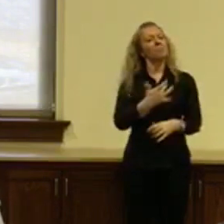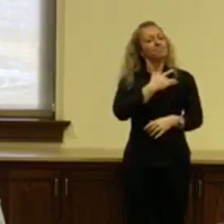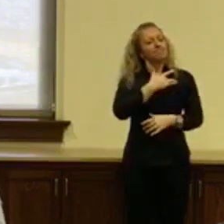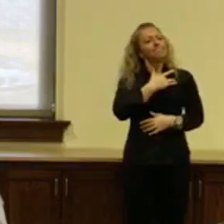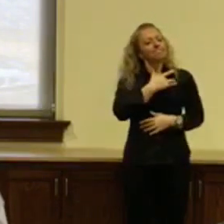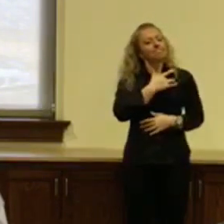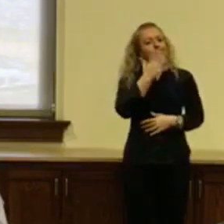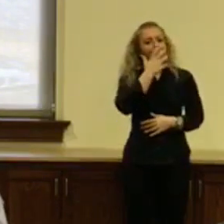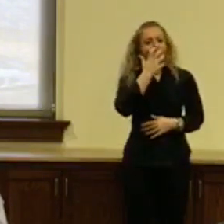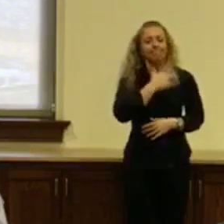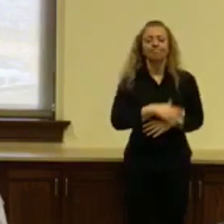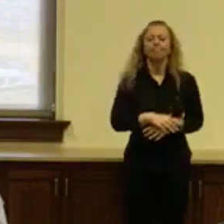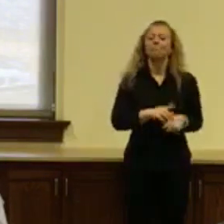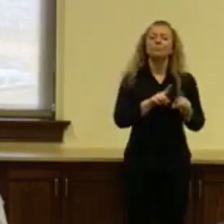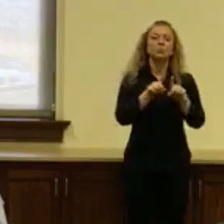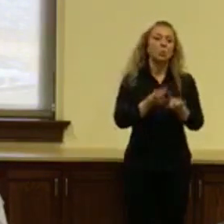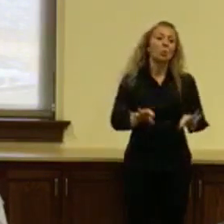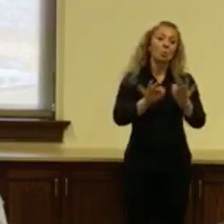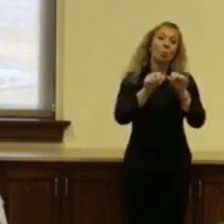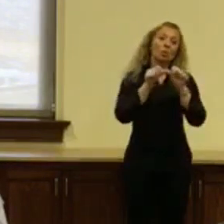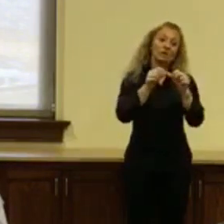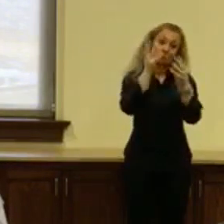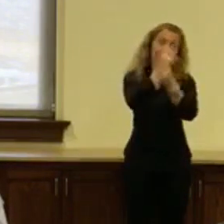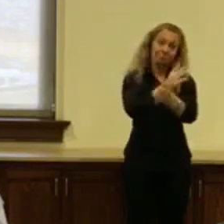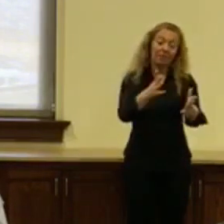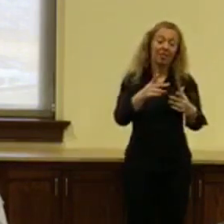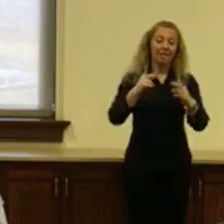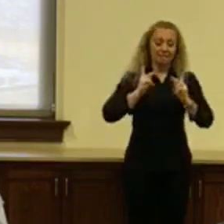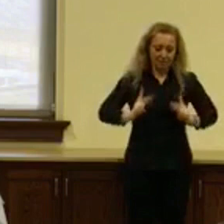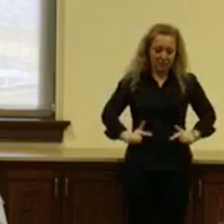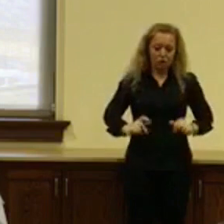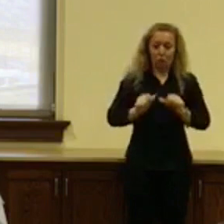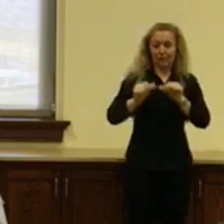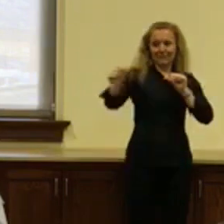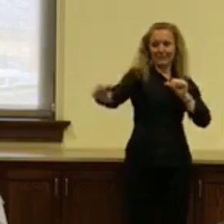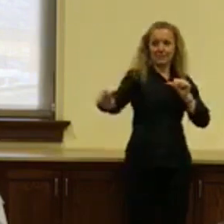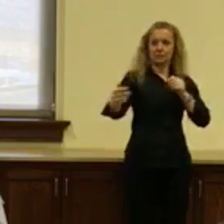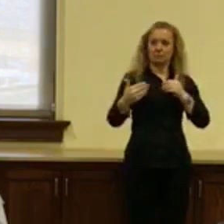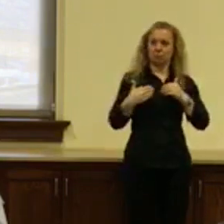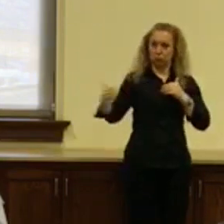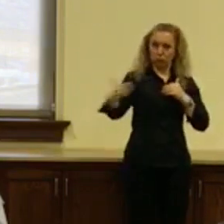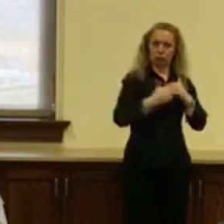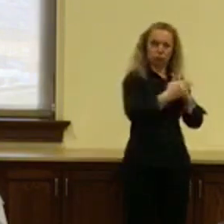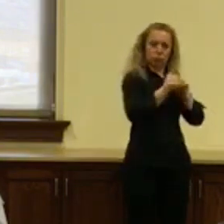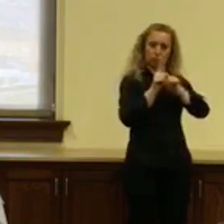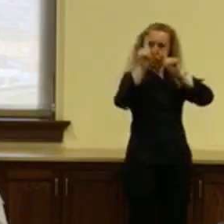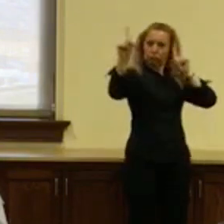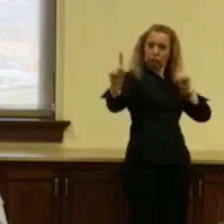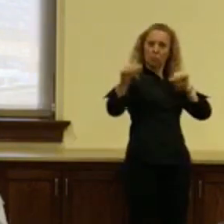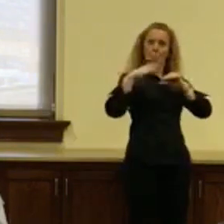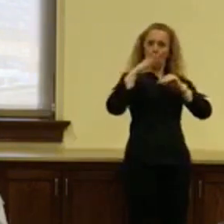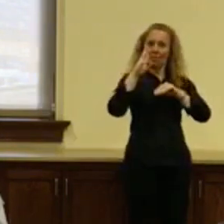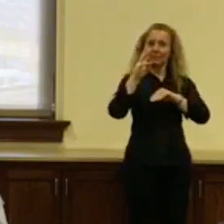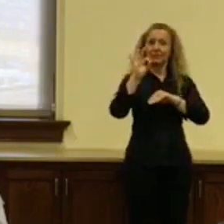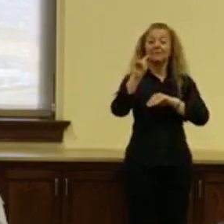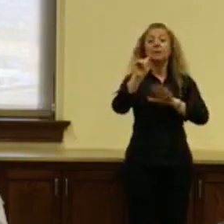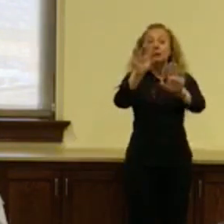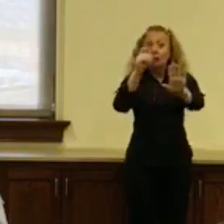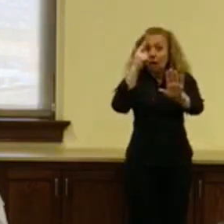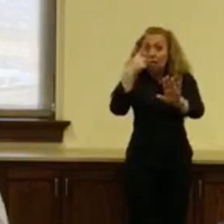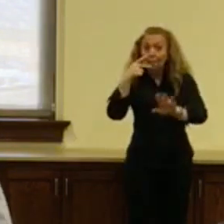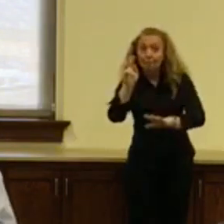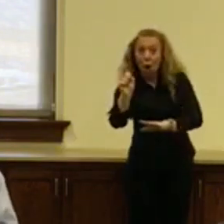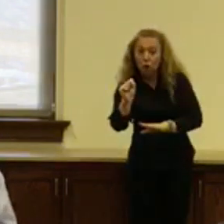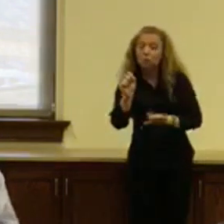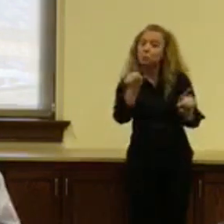continue to emphasize the physical distancing that we're asking residents to continue to do in our parks. We're not closing our parks. We